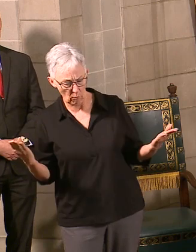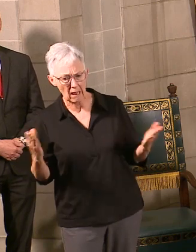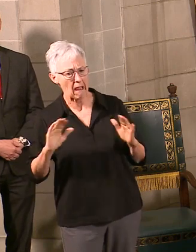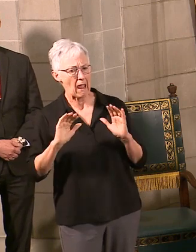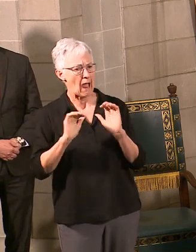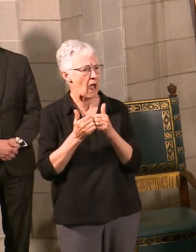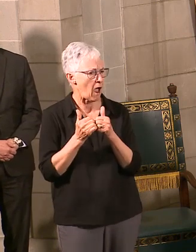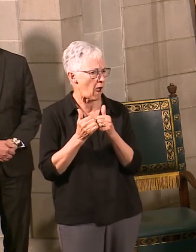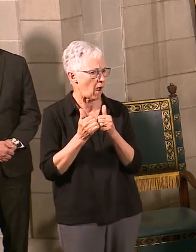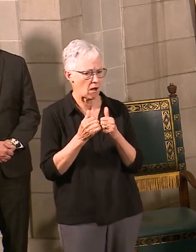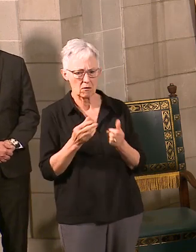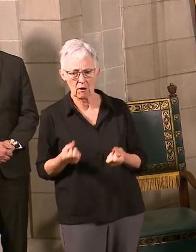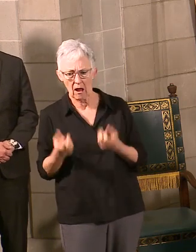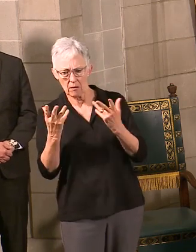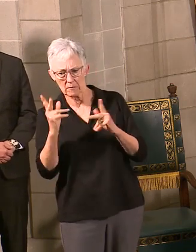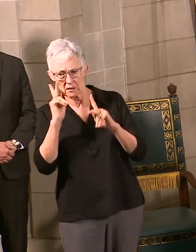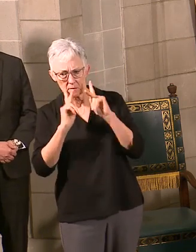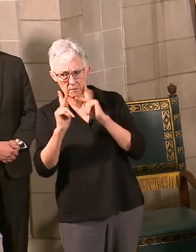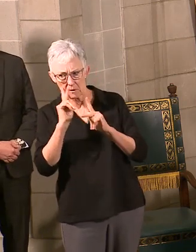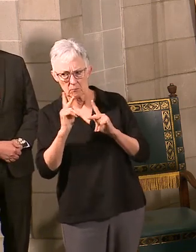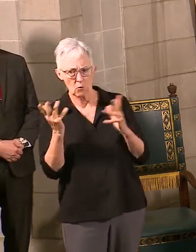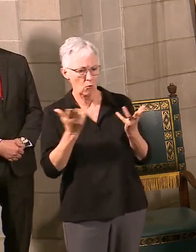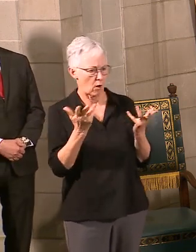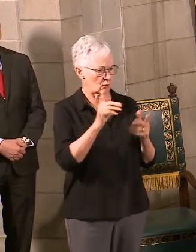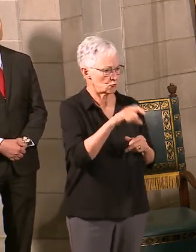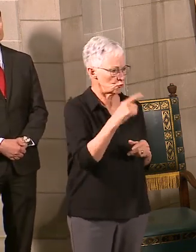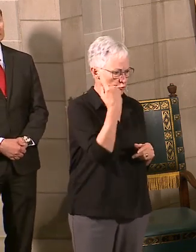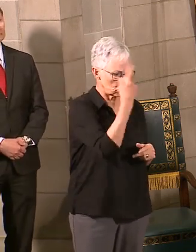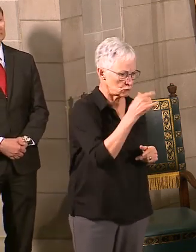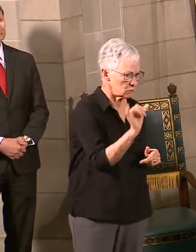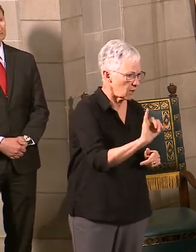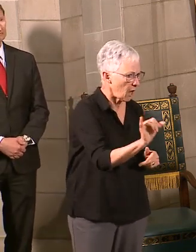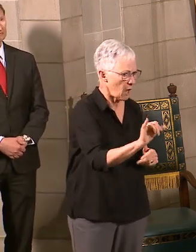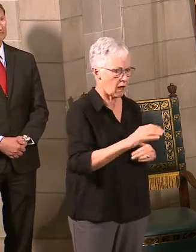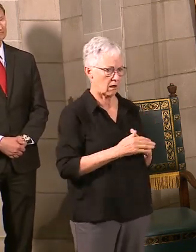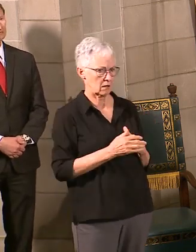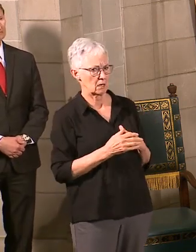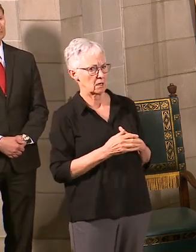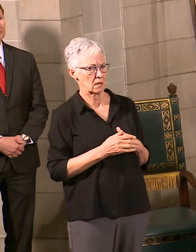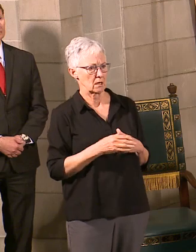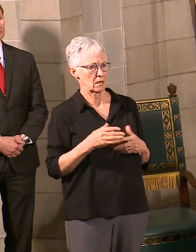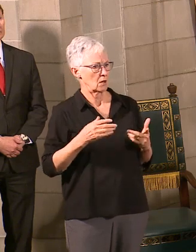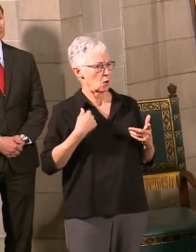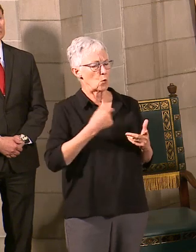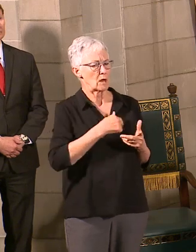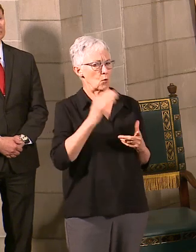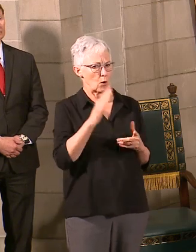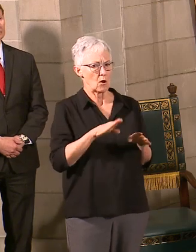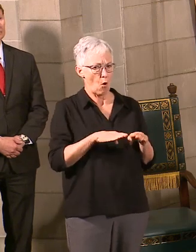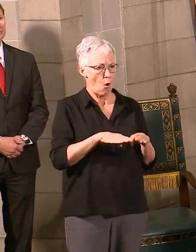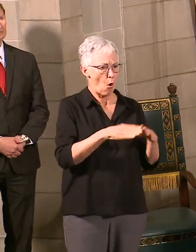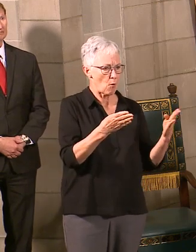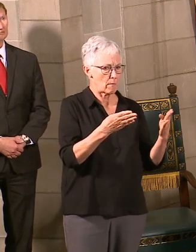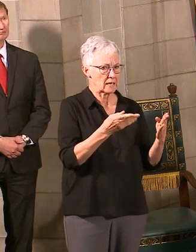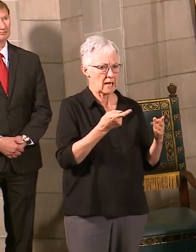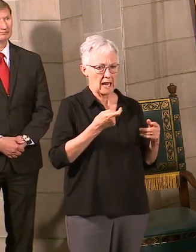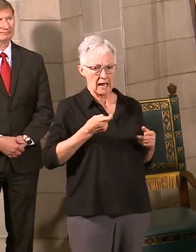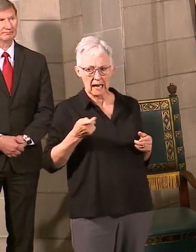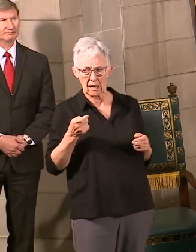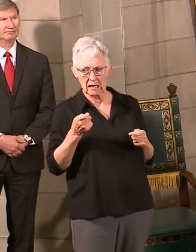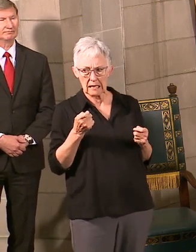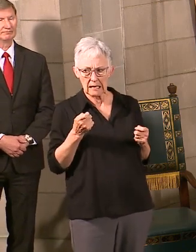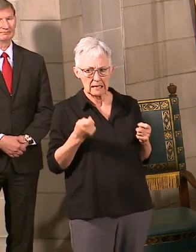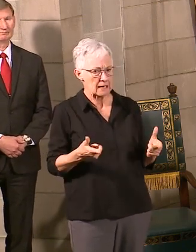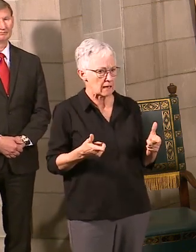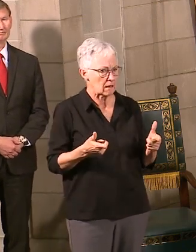doing that. As I've said, as we do this, we will do it incrementally, a little bit at a time, or we're not going to just take all the restrictions off